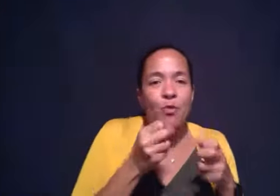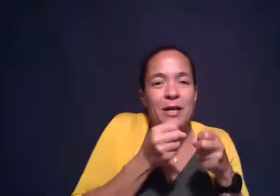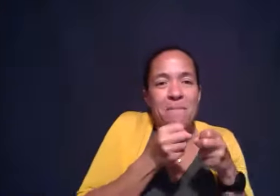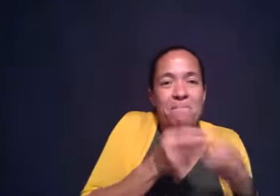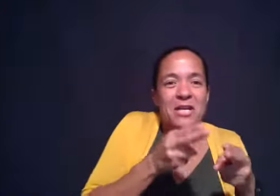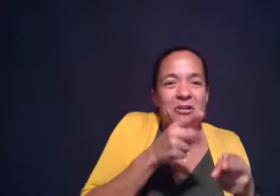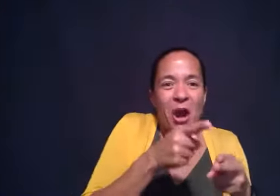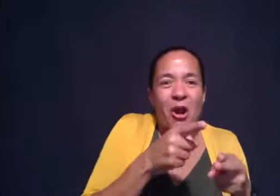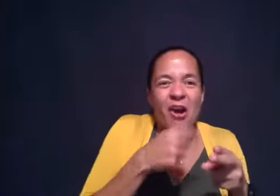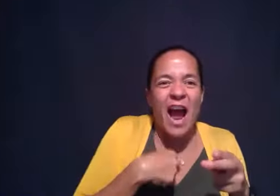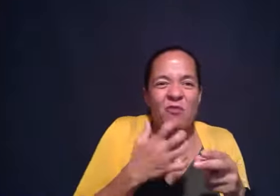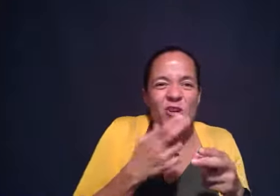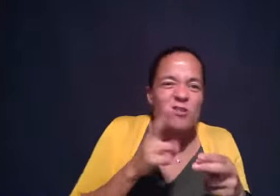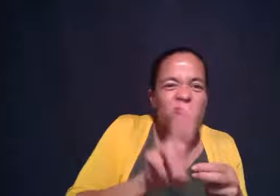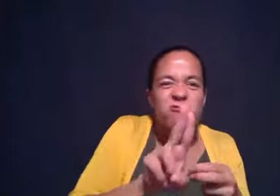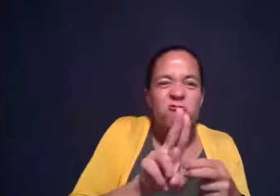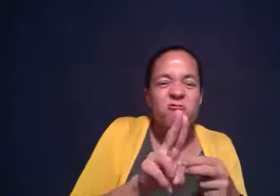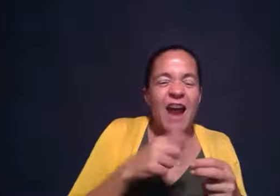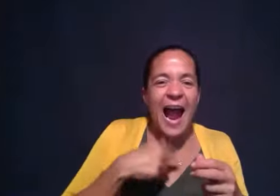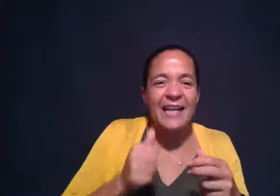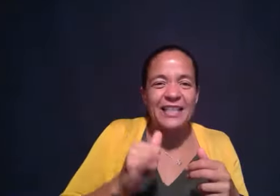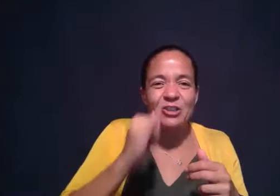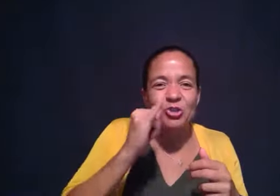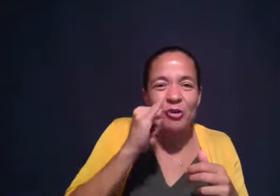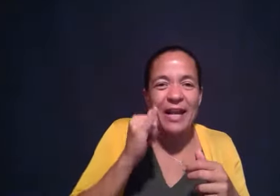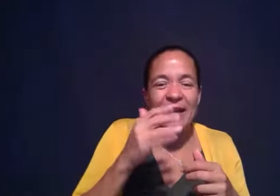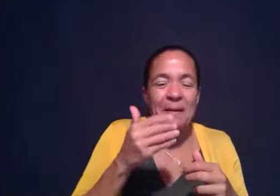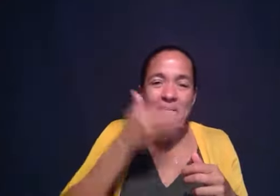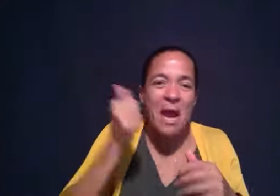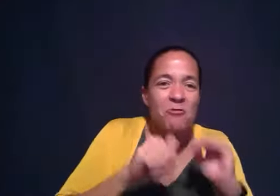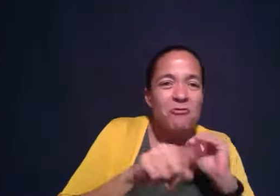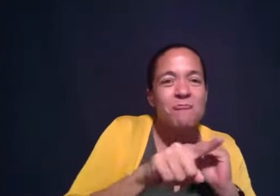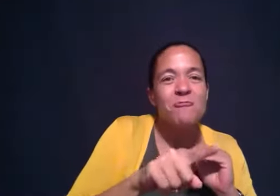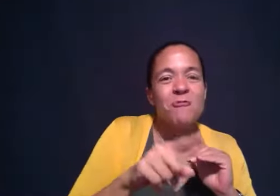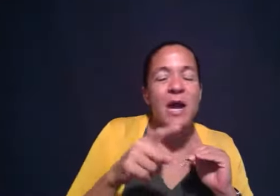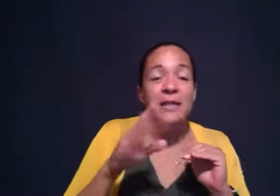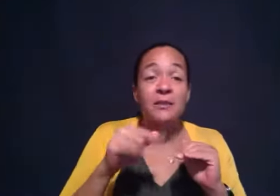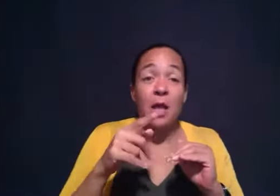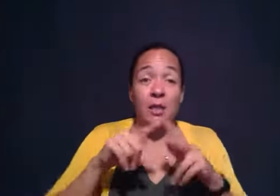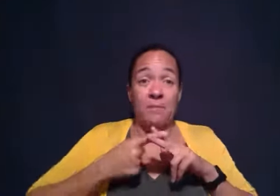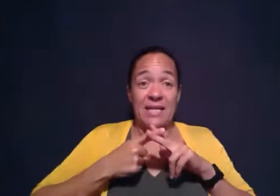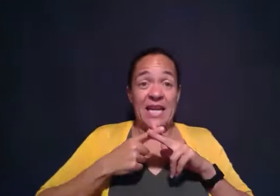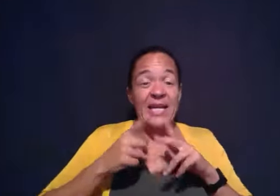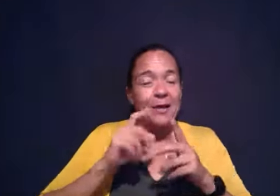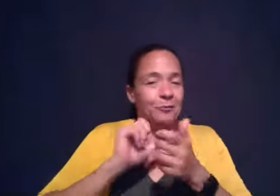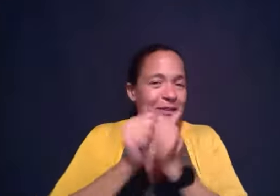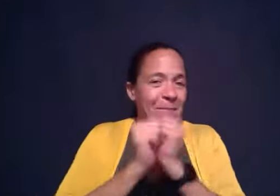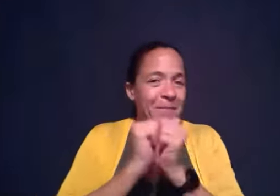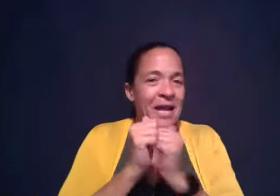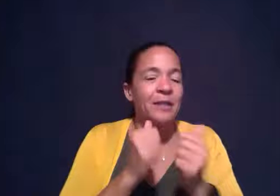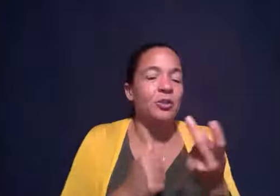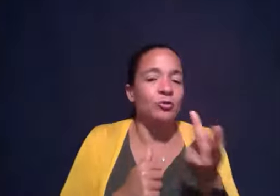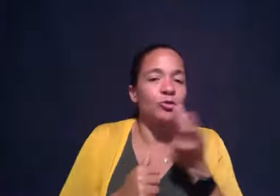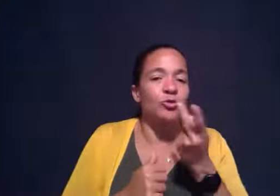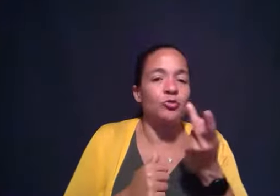Drinking was a competitive sport from the beginning for me. And so we started out closet drinkers. We sat on the floor of a closet and we got drunk.